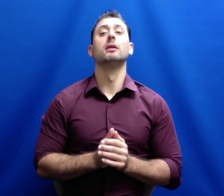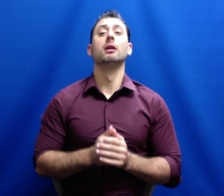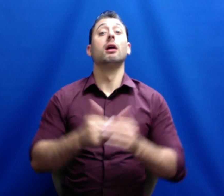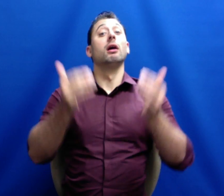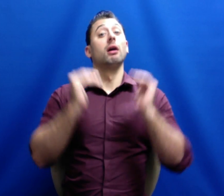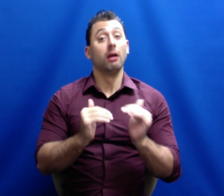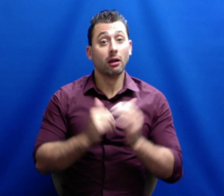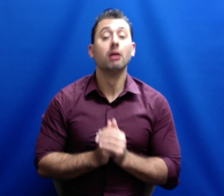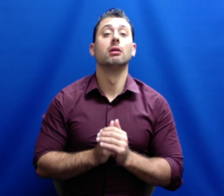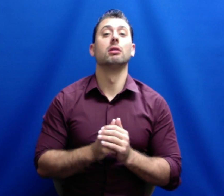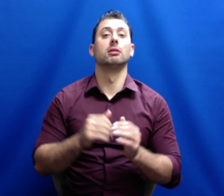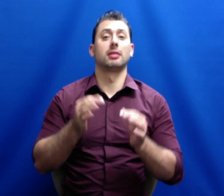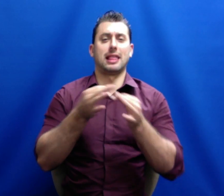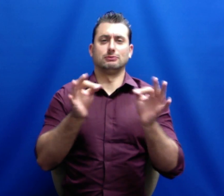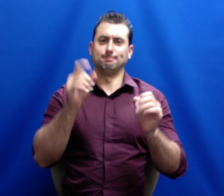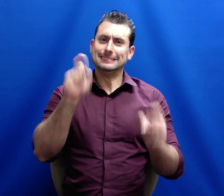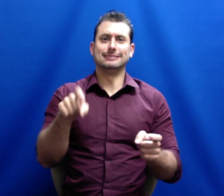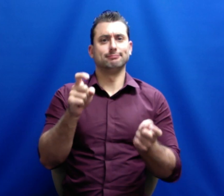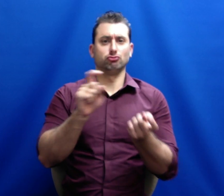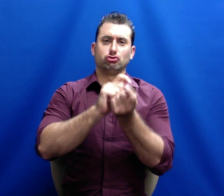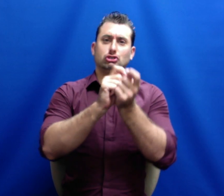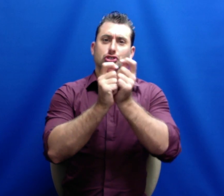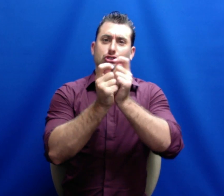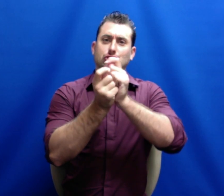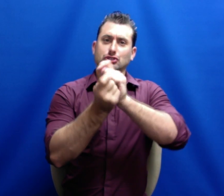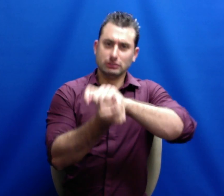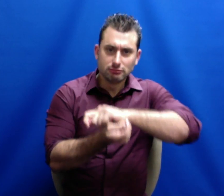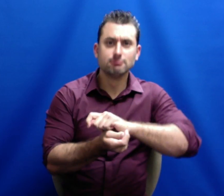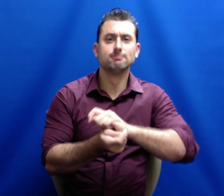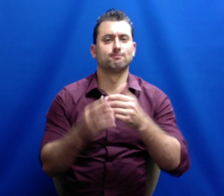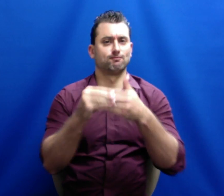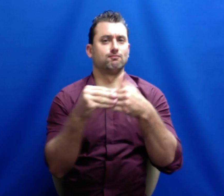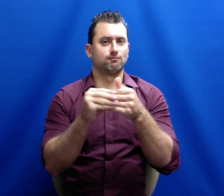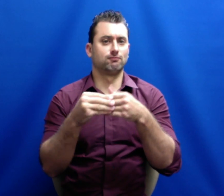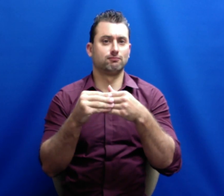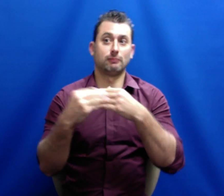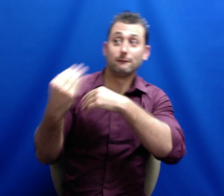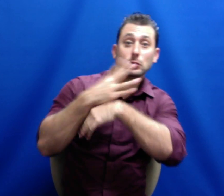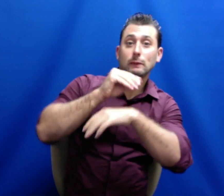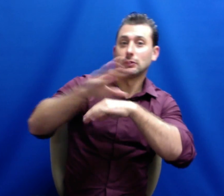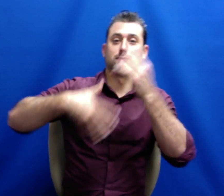Next, language must be able to change, be malleable. They have to take influences from other